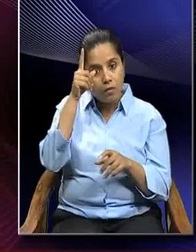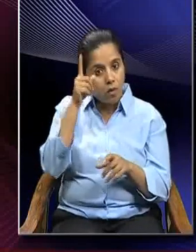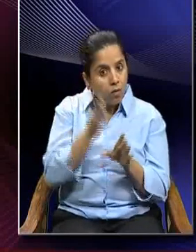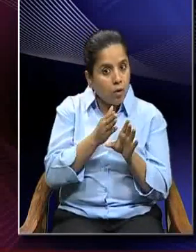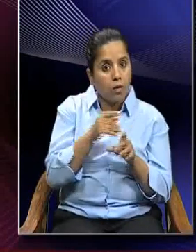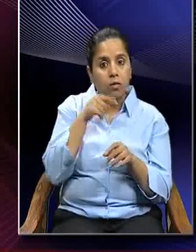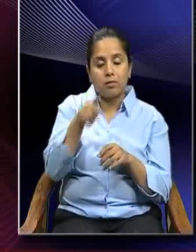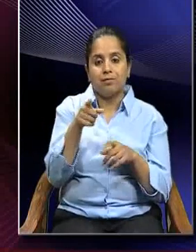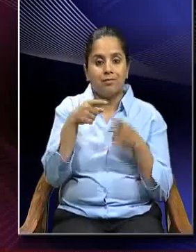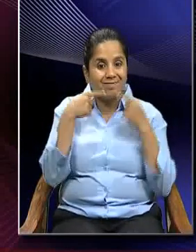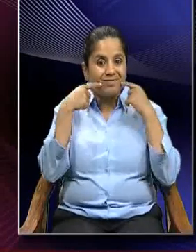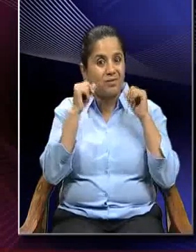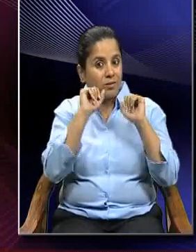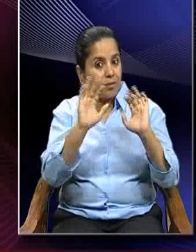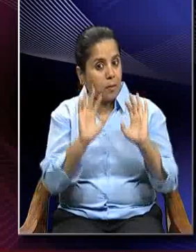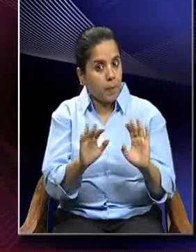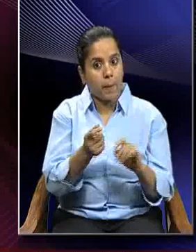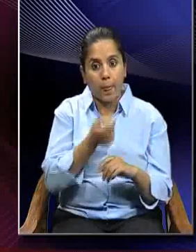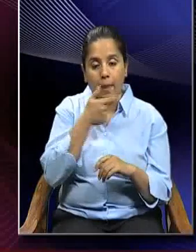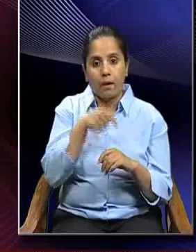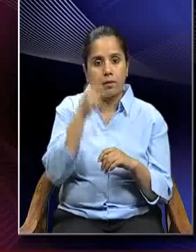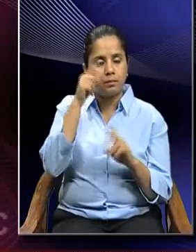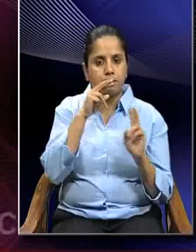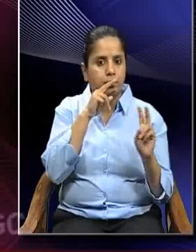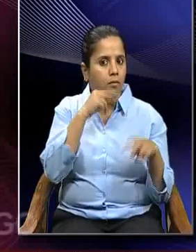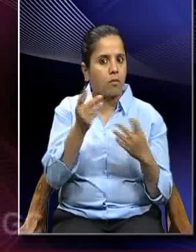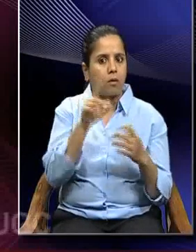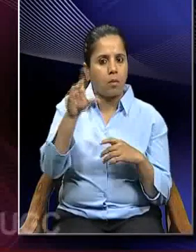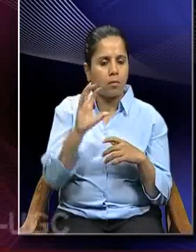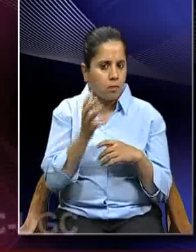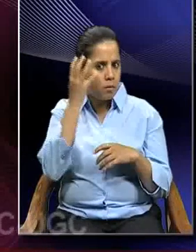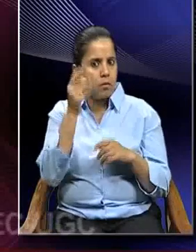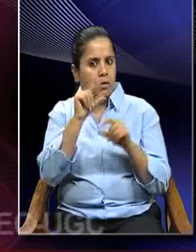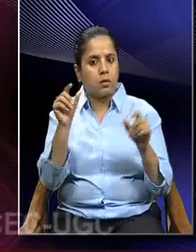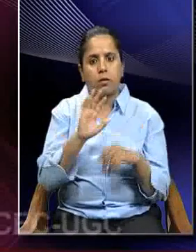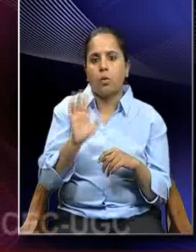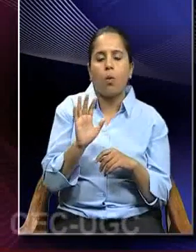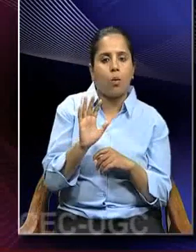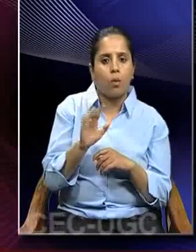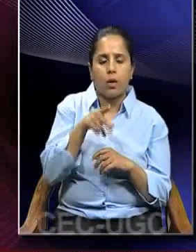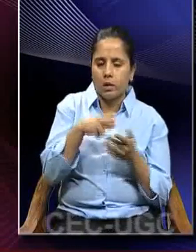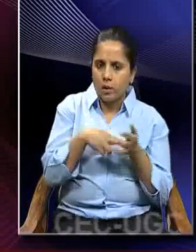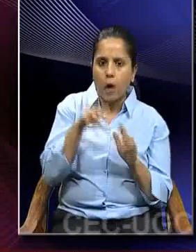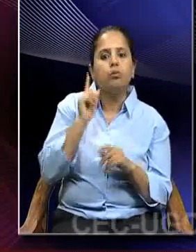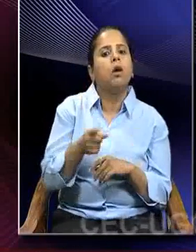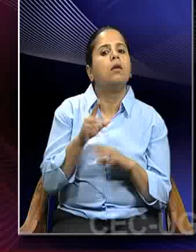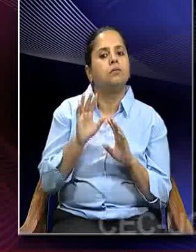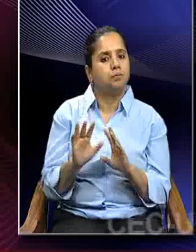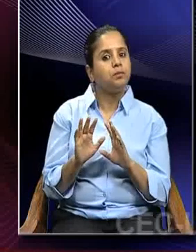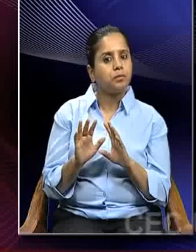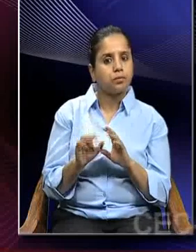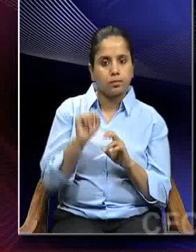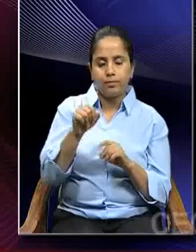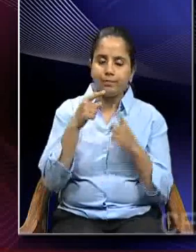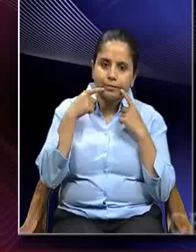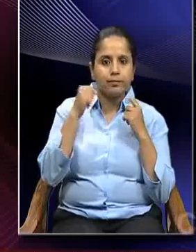smile should not be a reaction of somebody else's statement. It should be natural. You should smile